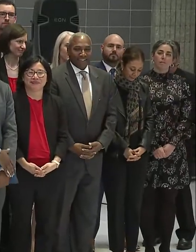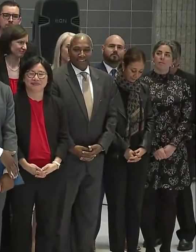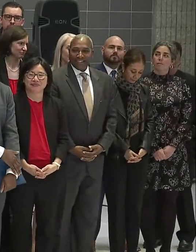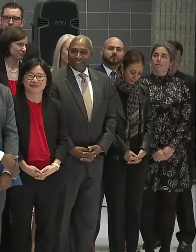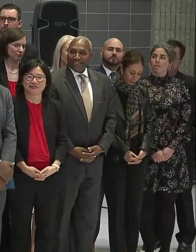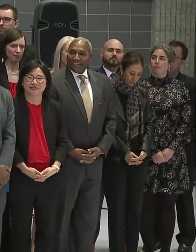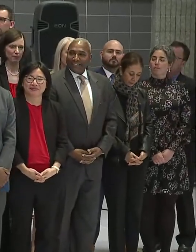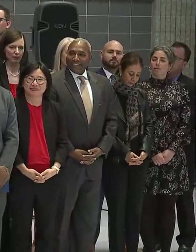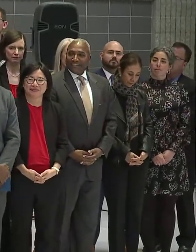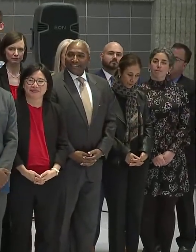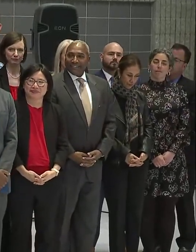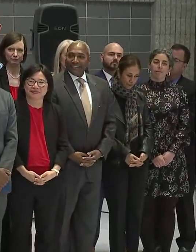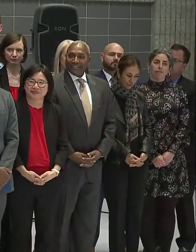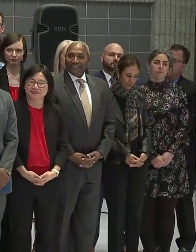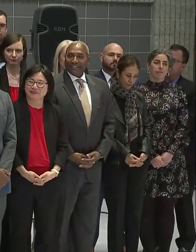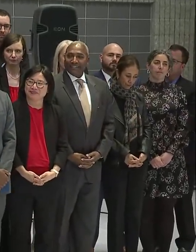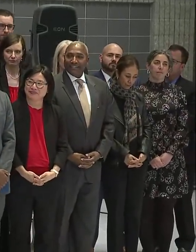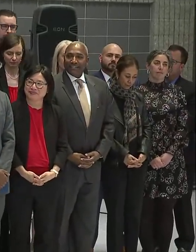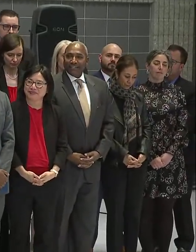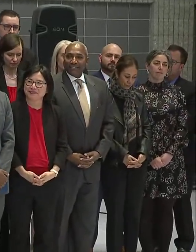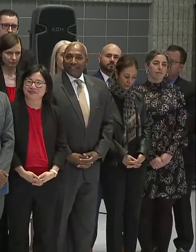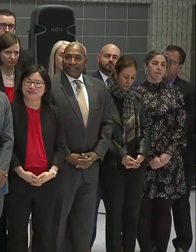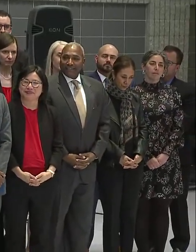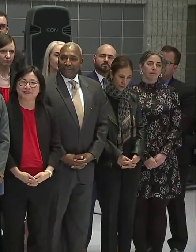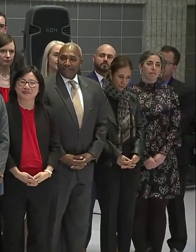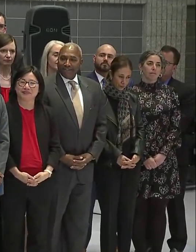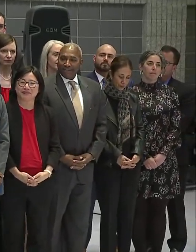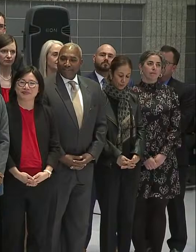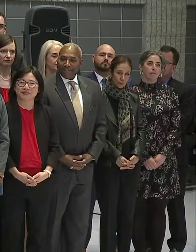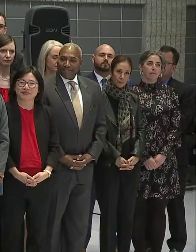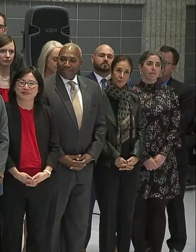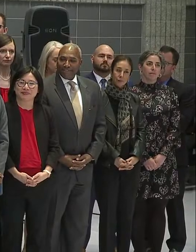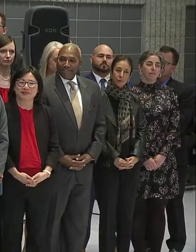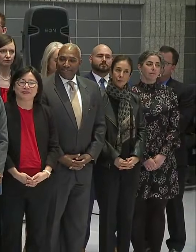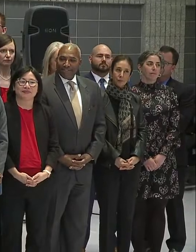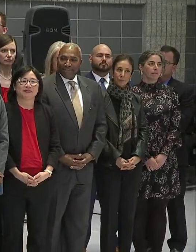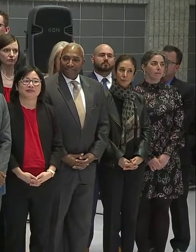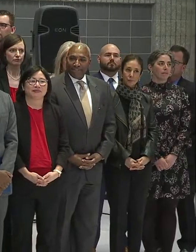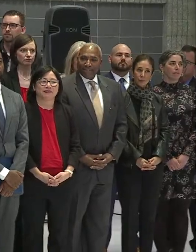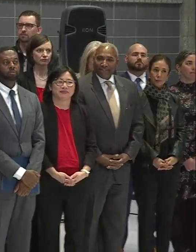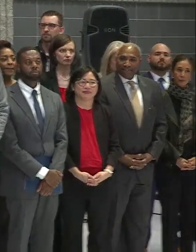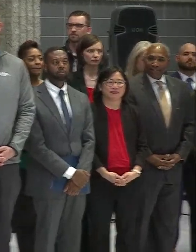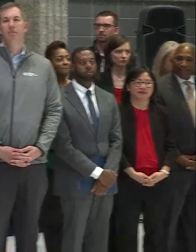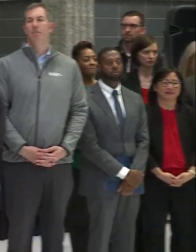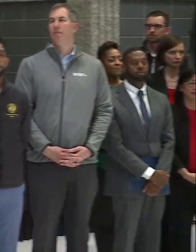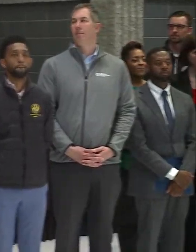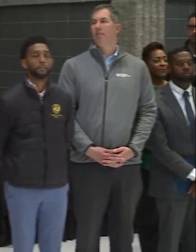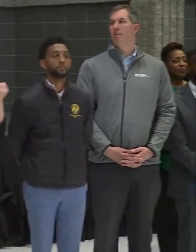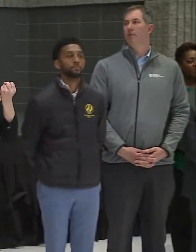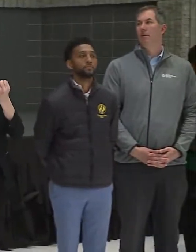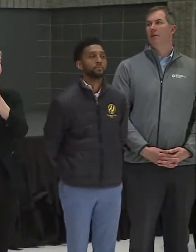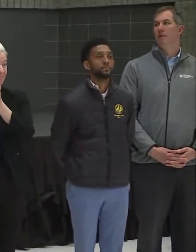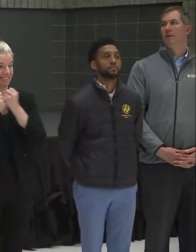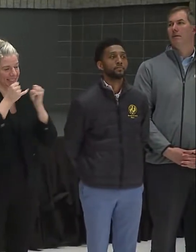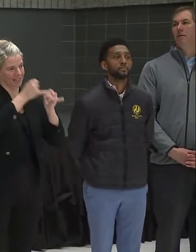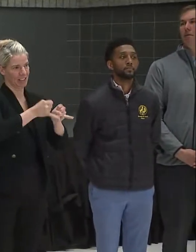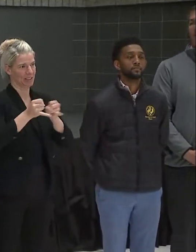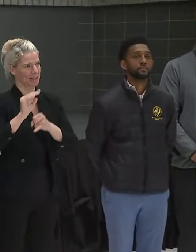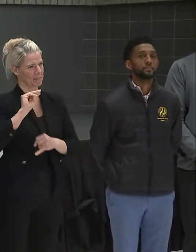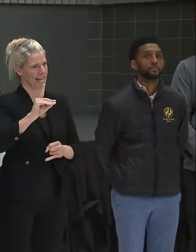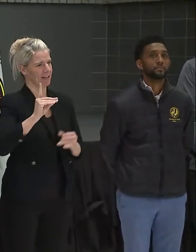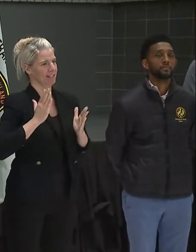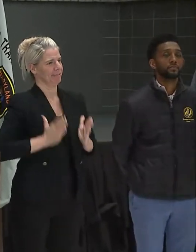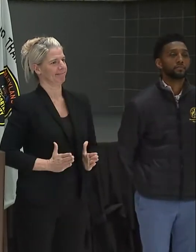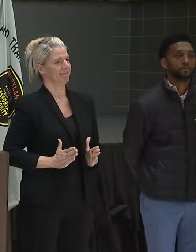And today, our administration is proud to be rolling out another program to support individual Marylanders. It is called the Port